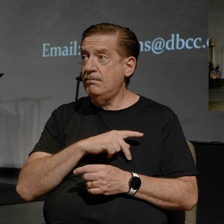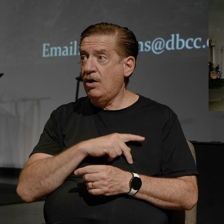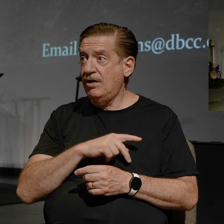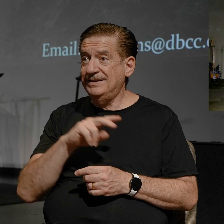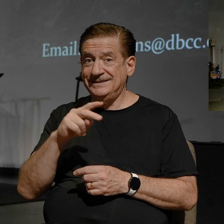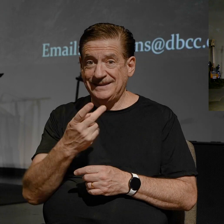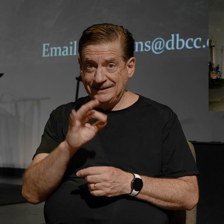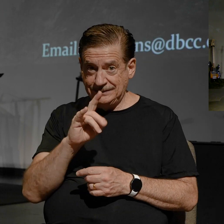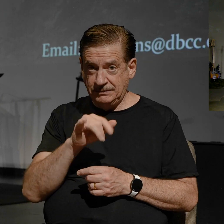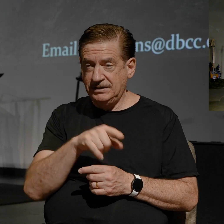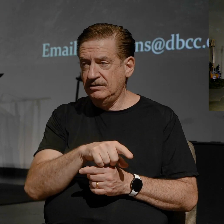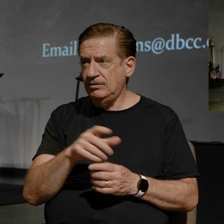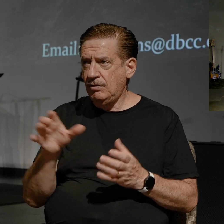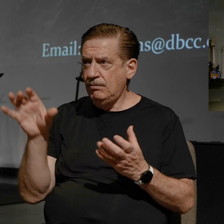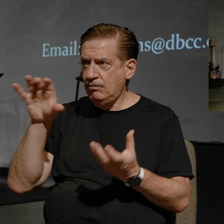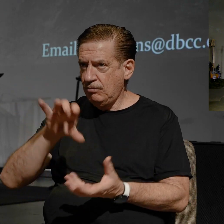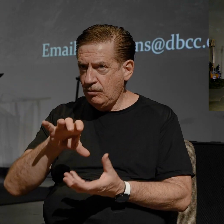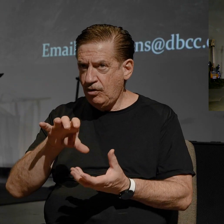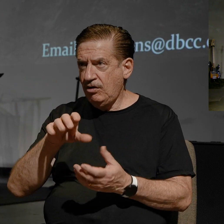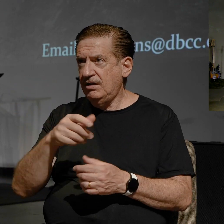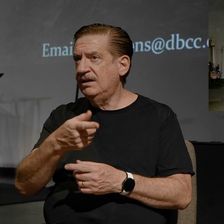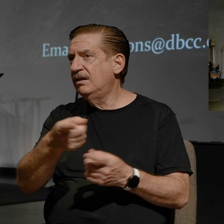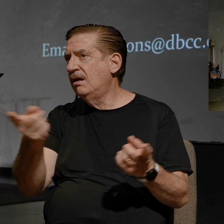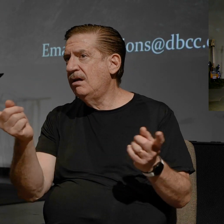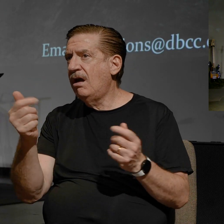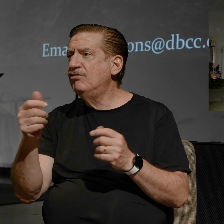pour into reliable people.